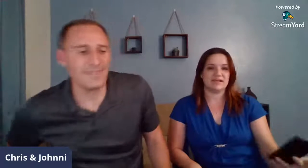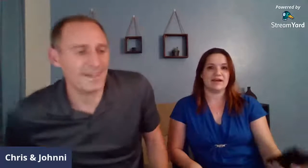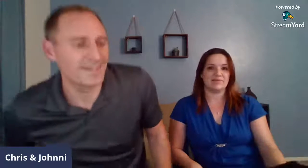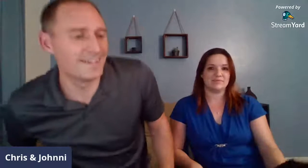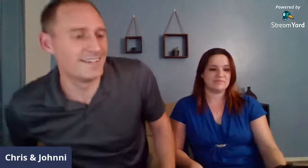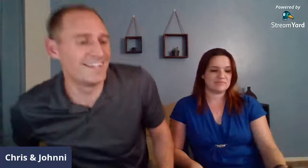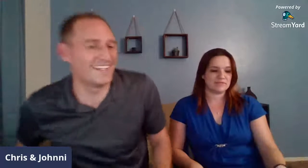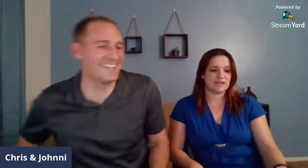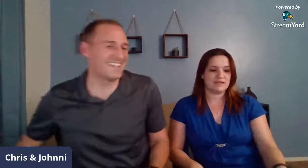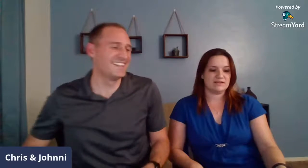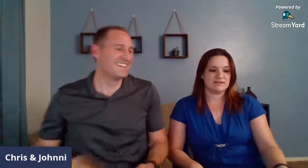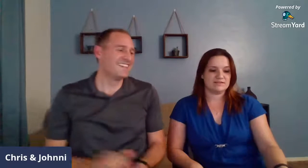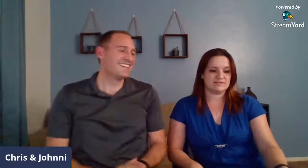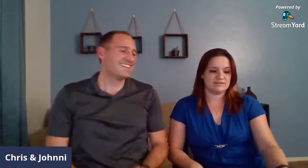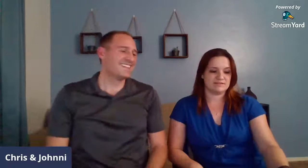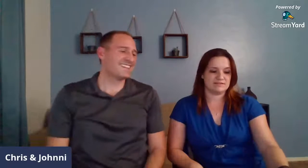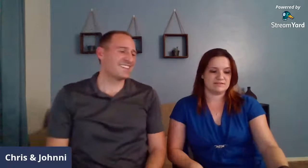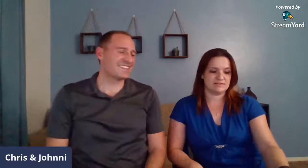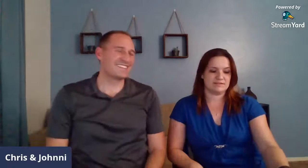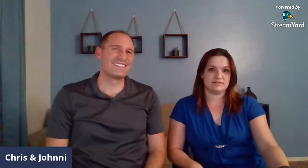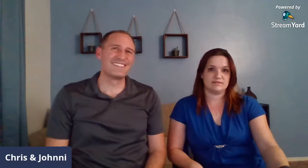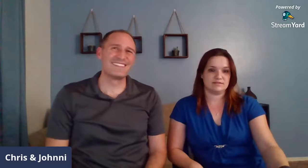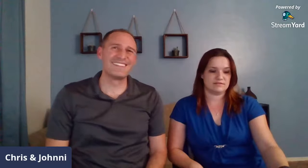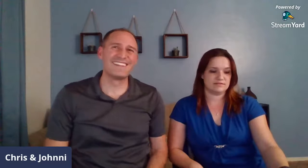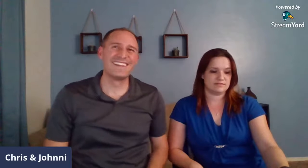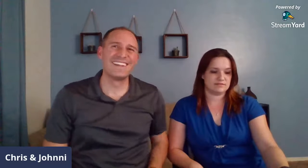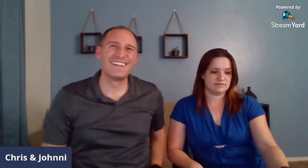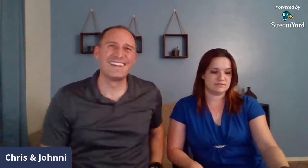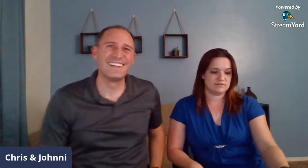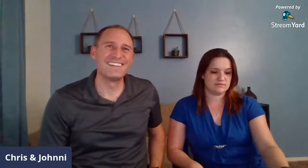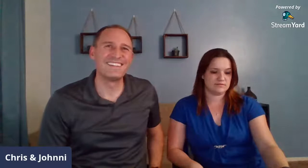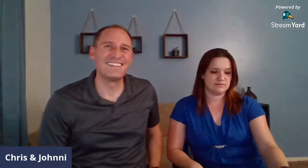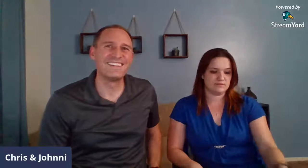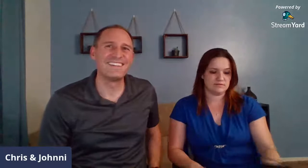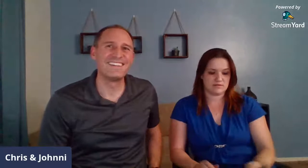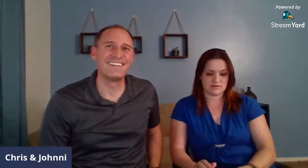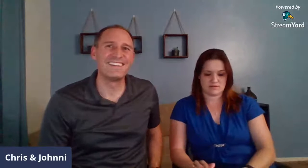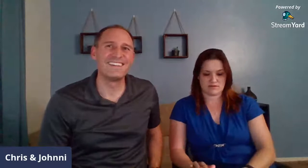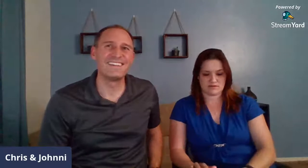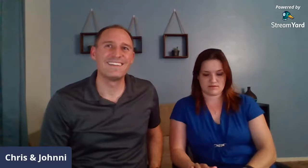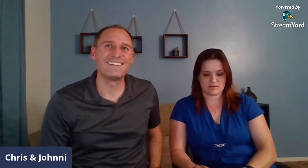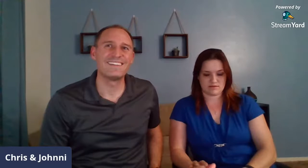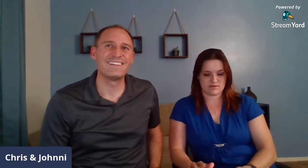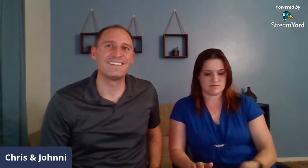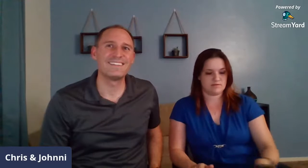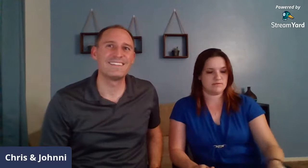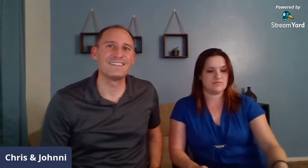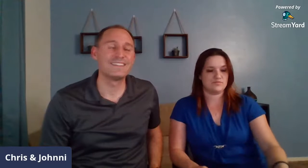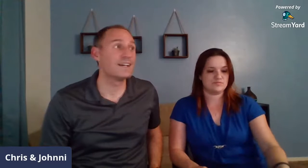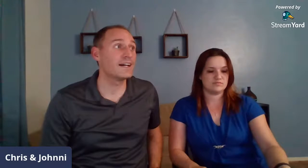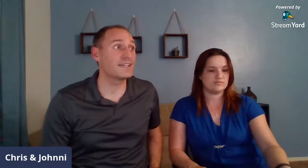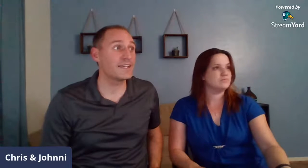yeah. There's also sign ASL. Did you mention that? Not